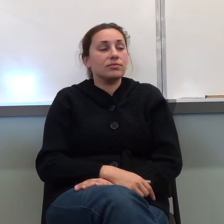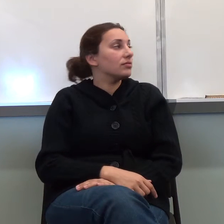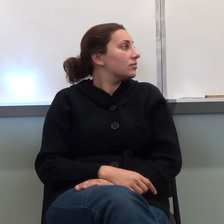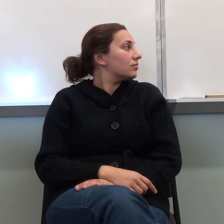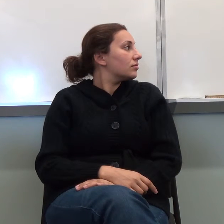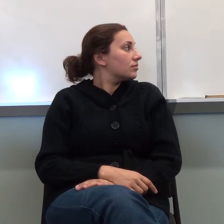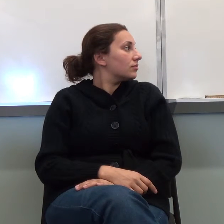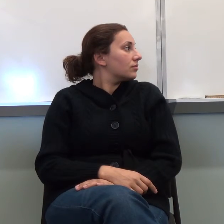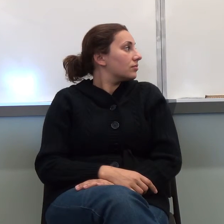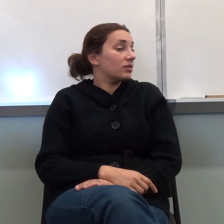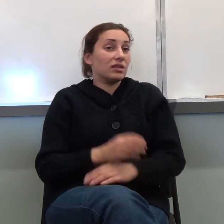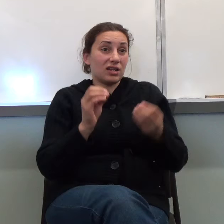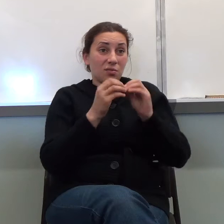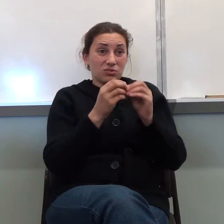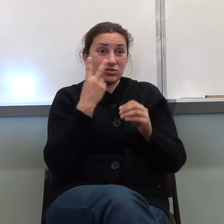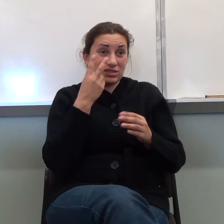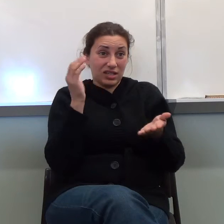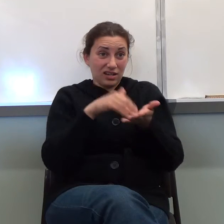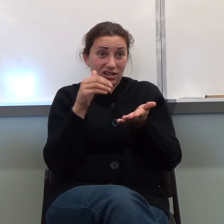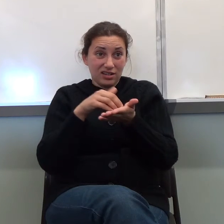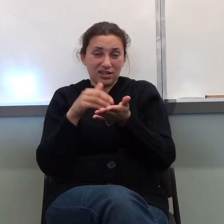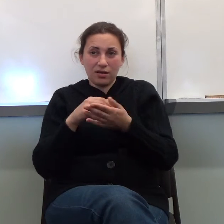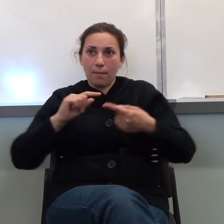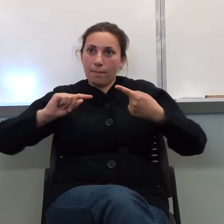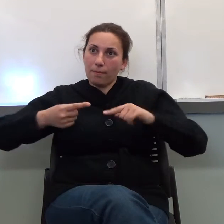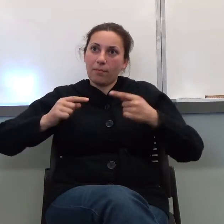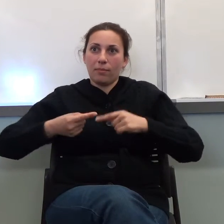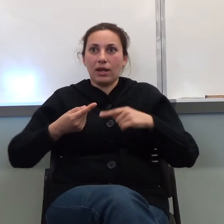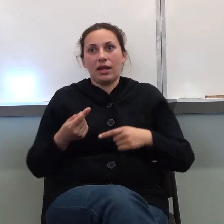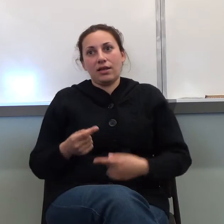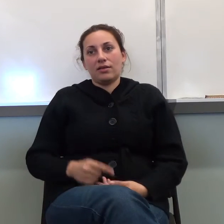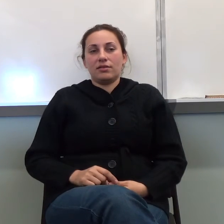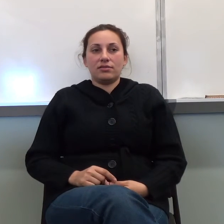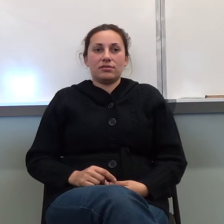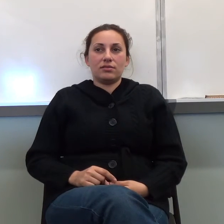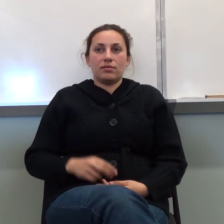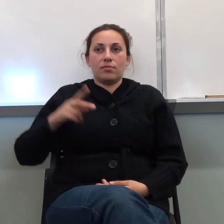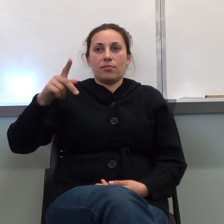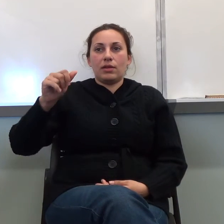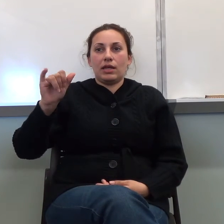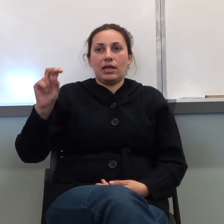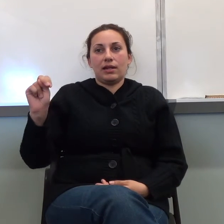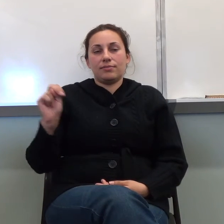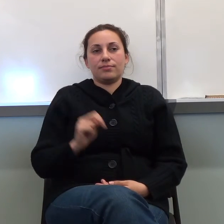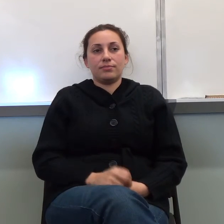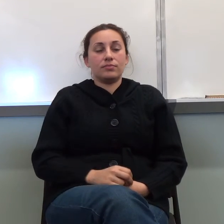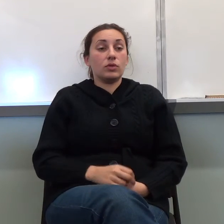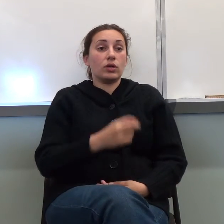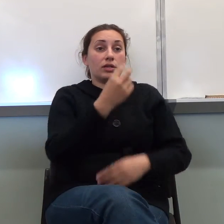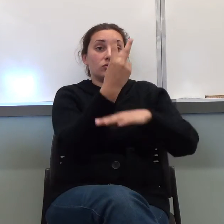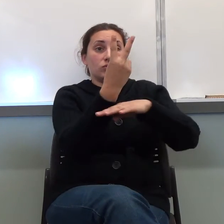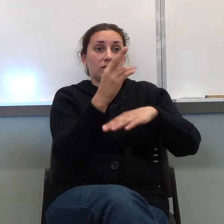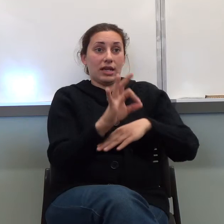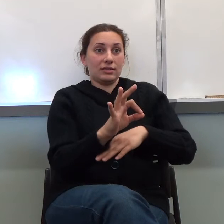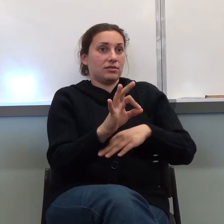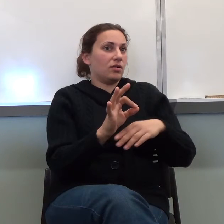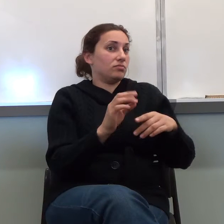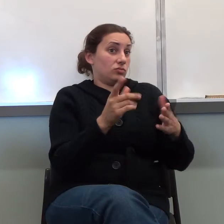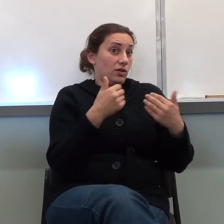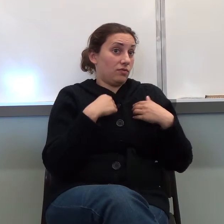These repeaters are just a pain. That's what it amounts to. All right, 2/9 as a decimal is going to